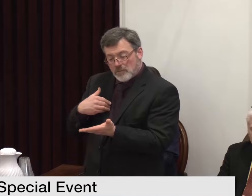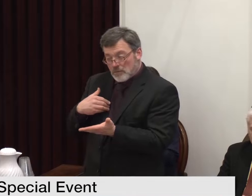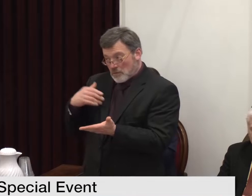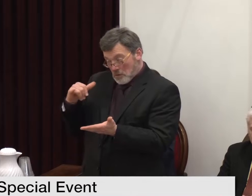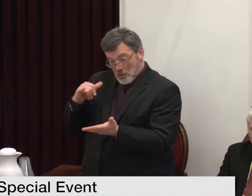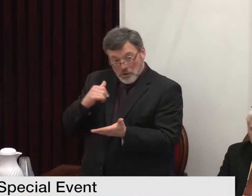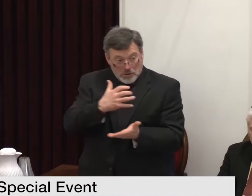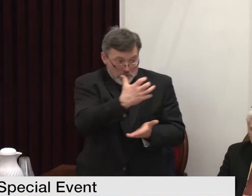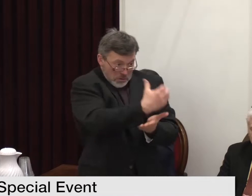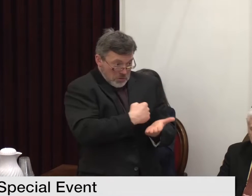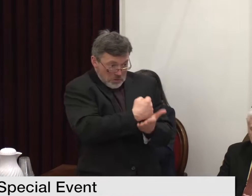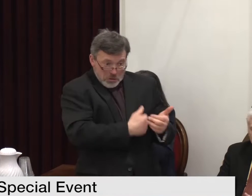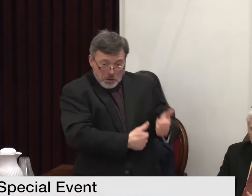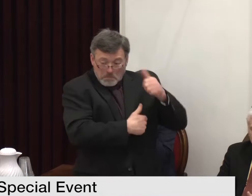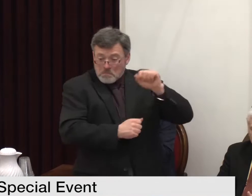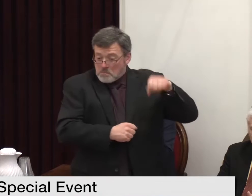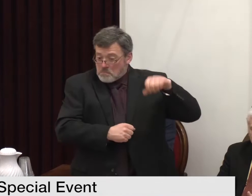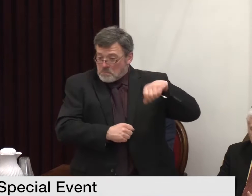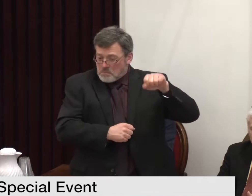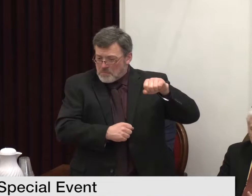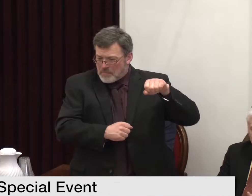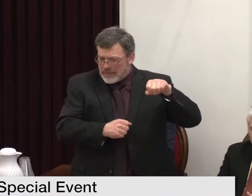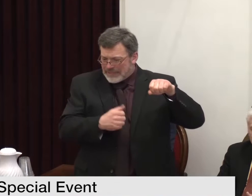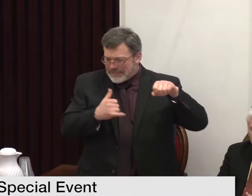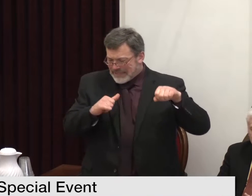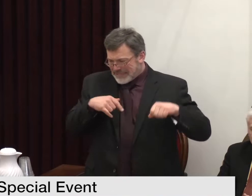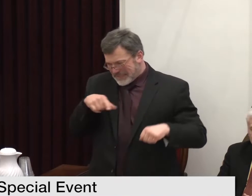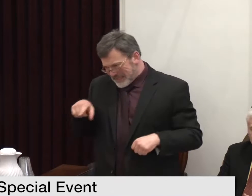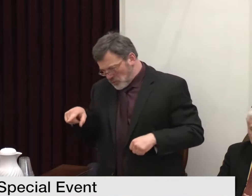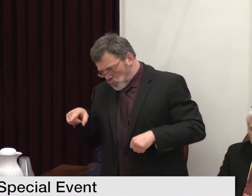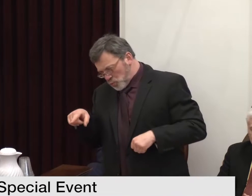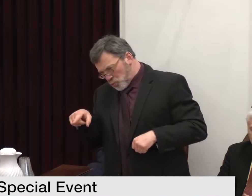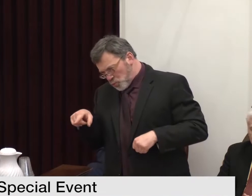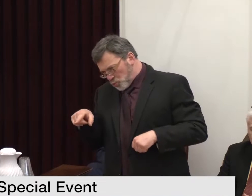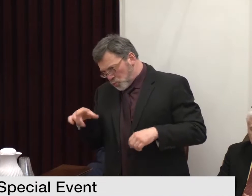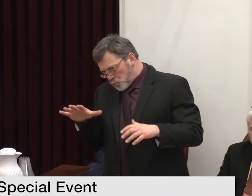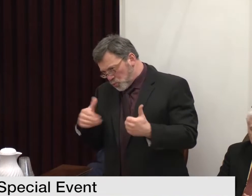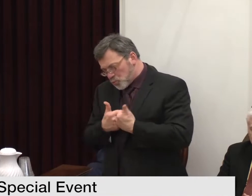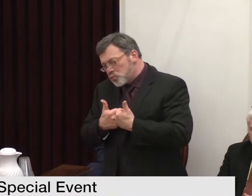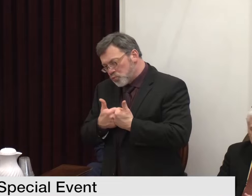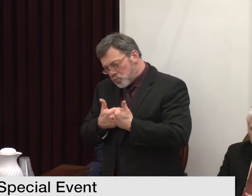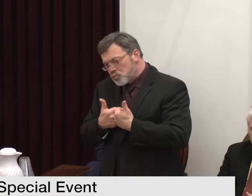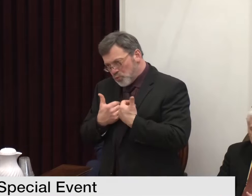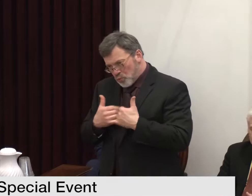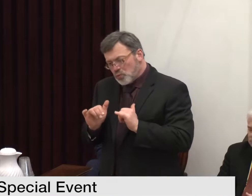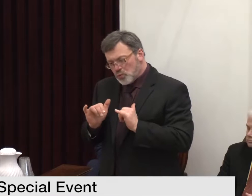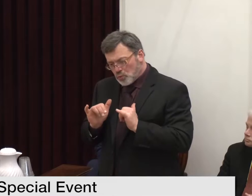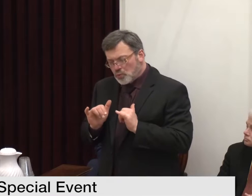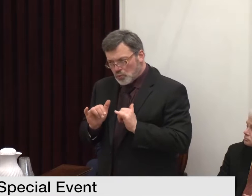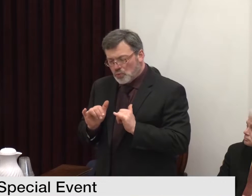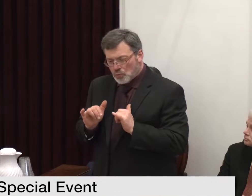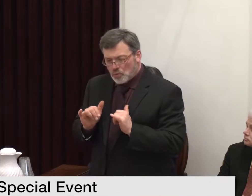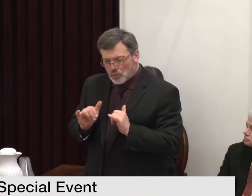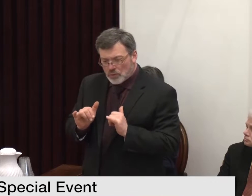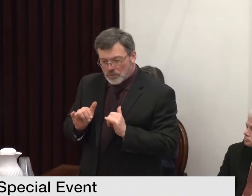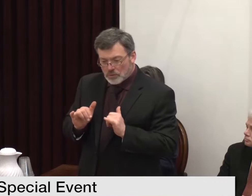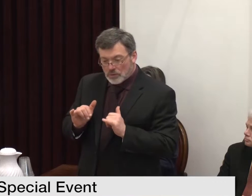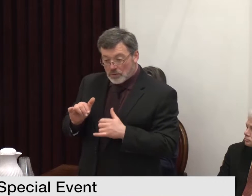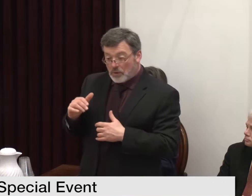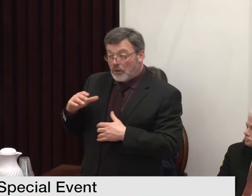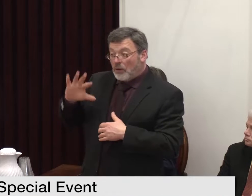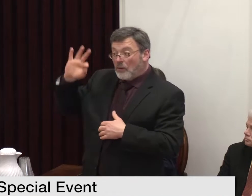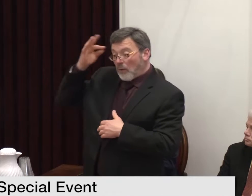is still going to be a tough budget year. And here's why. Historic federal aid and the spending power it gave